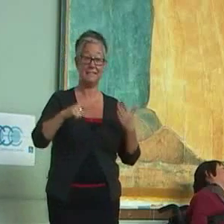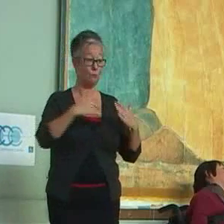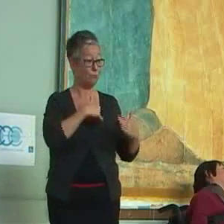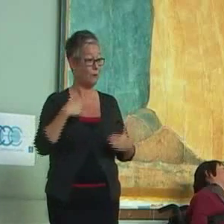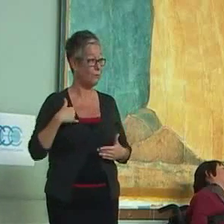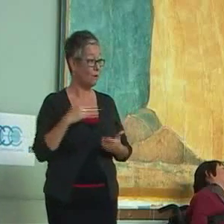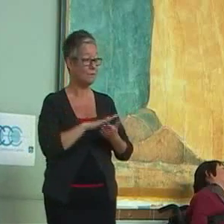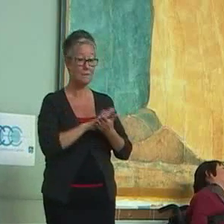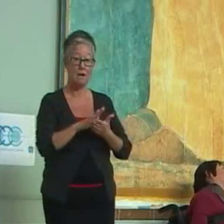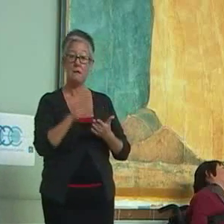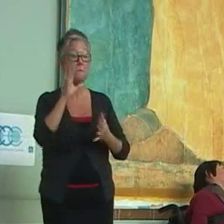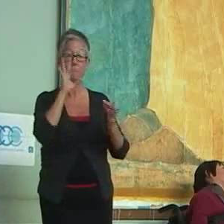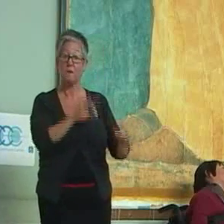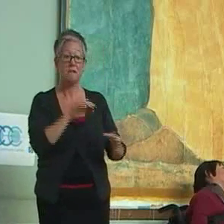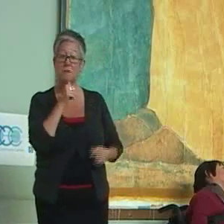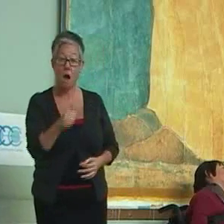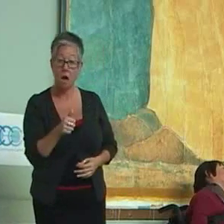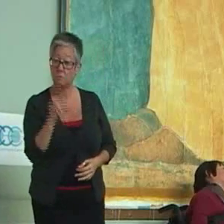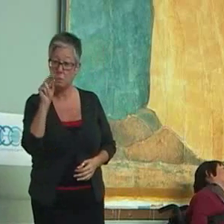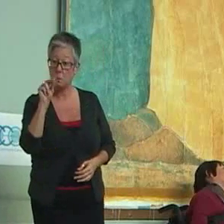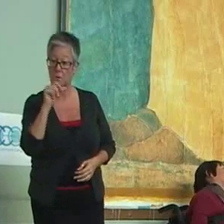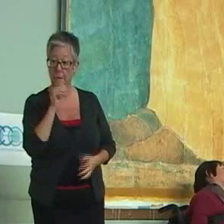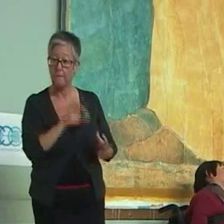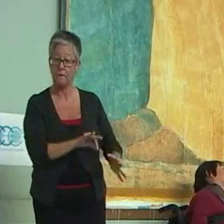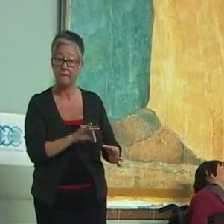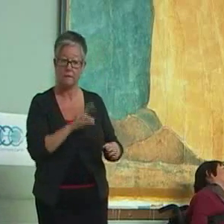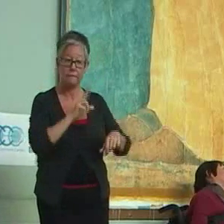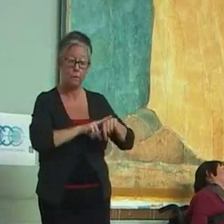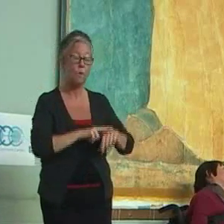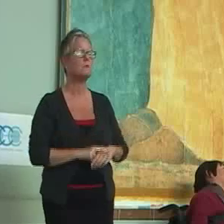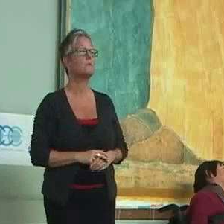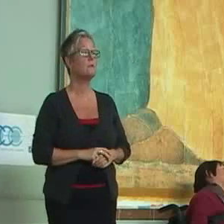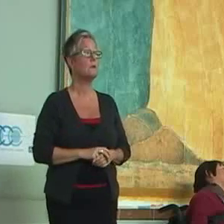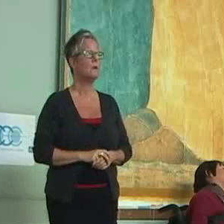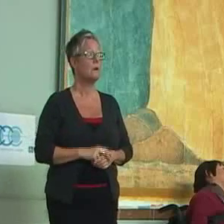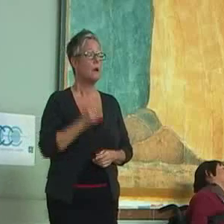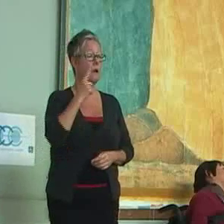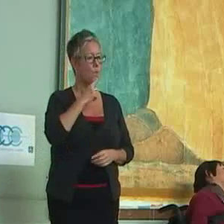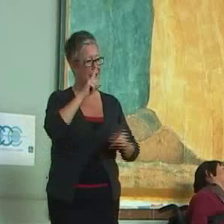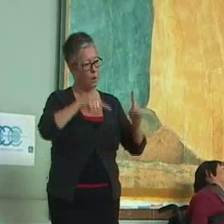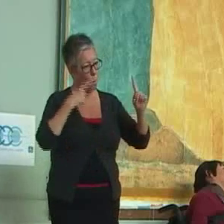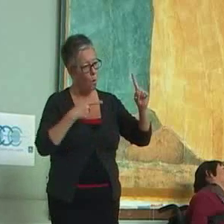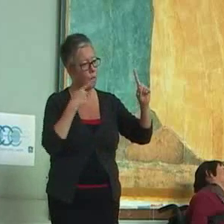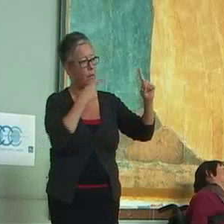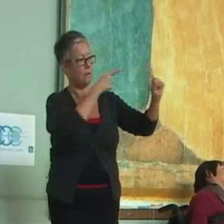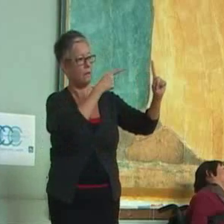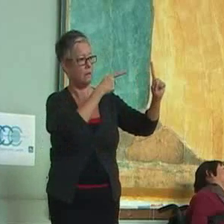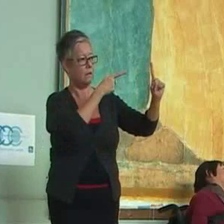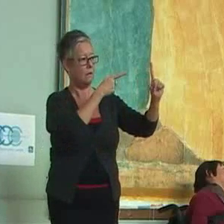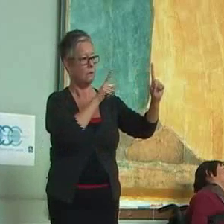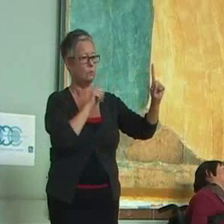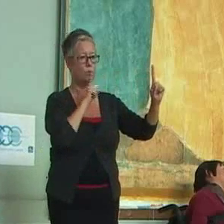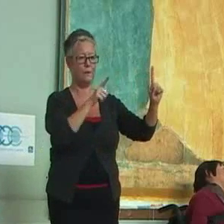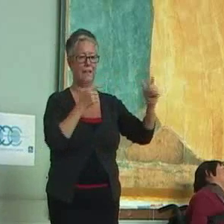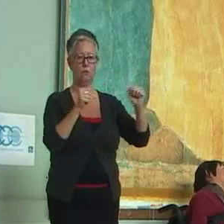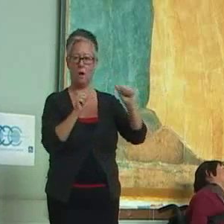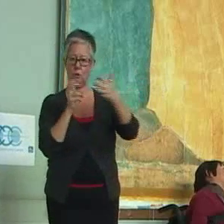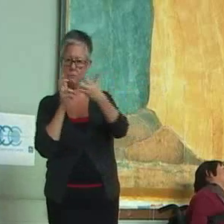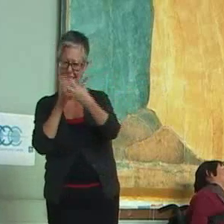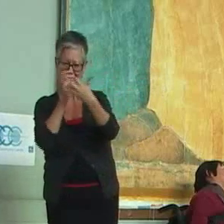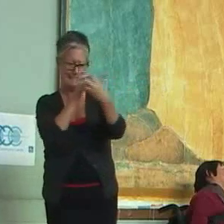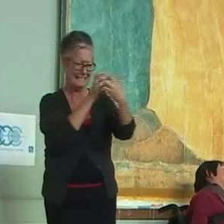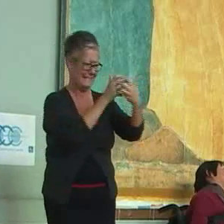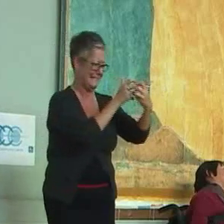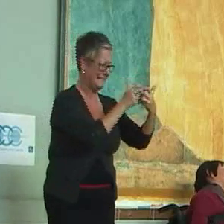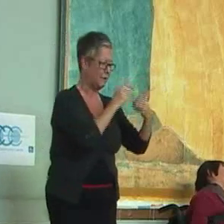any other city, it's not perfect, far from it, because we're also does it strive to be accommodating to everybody. You